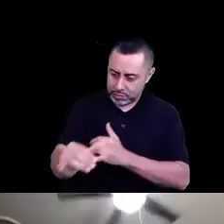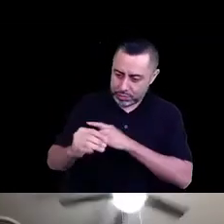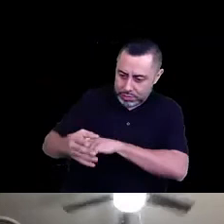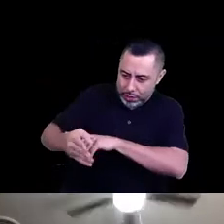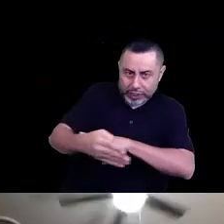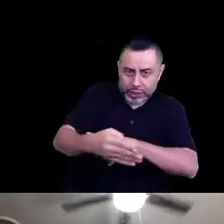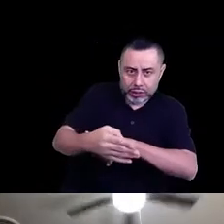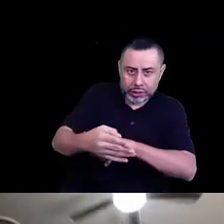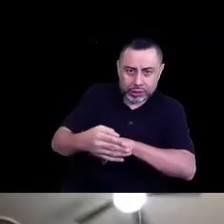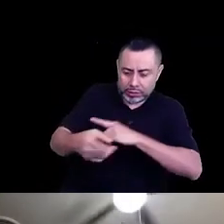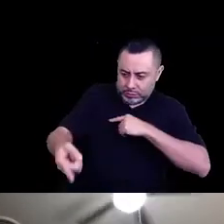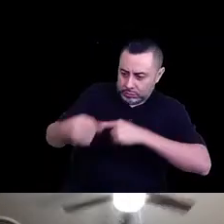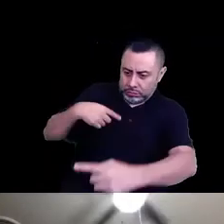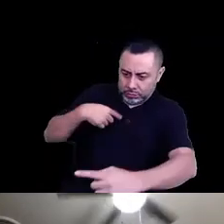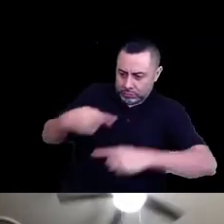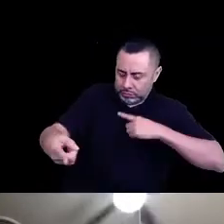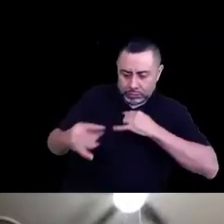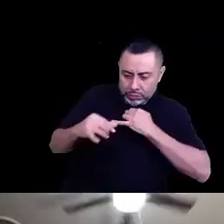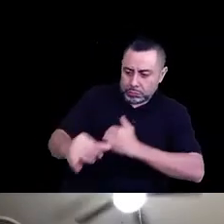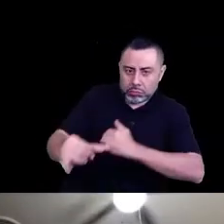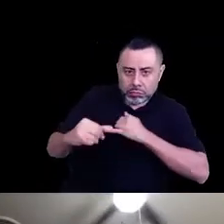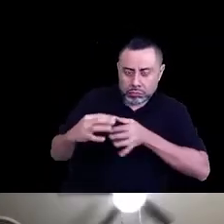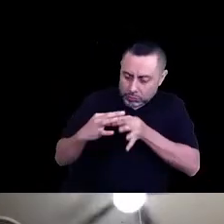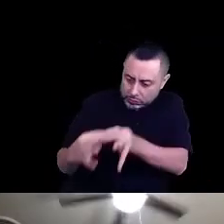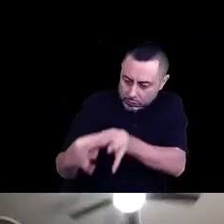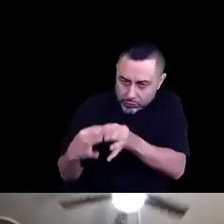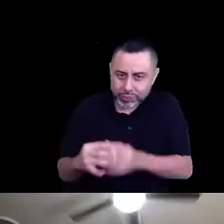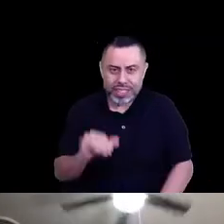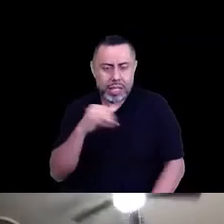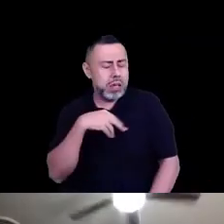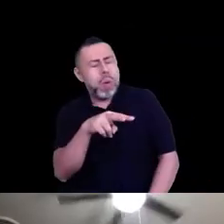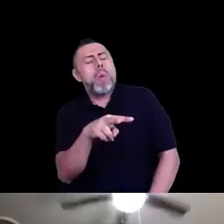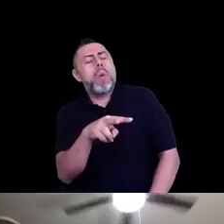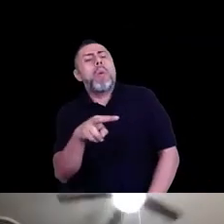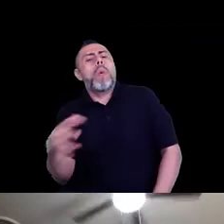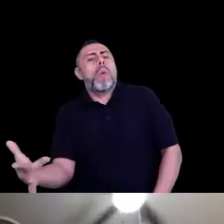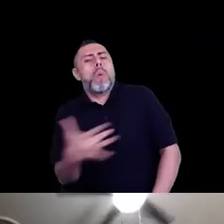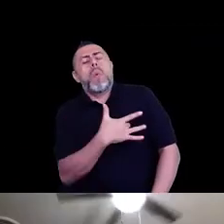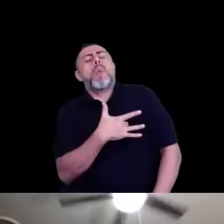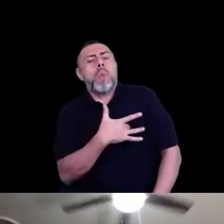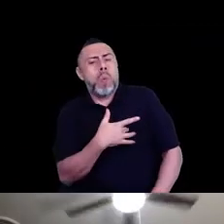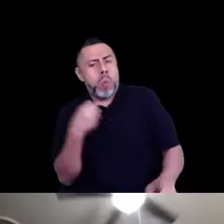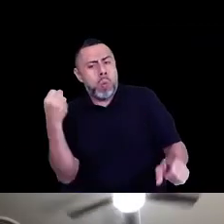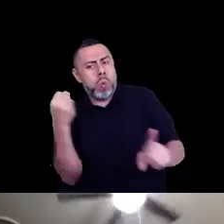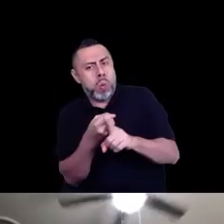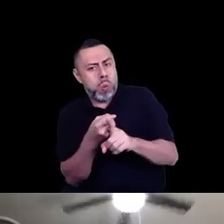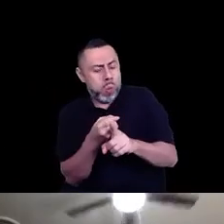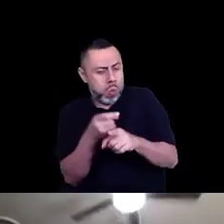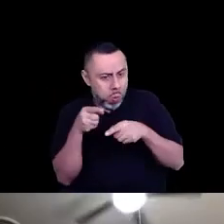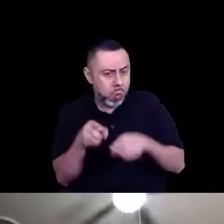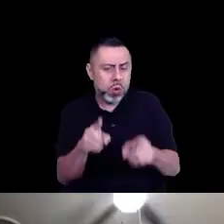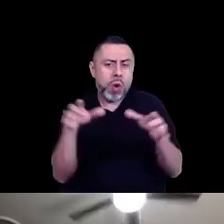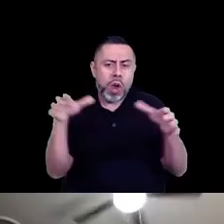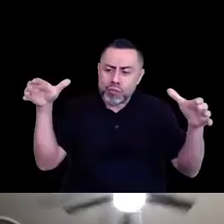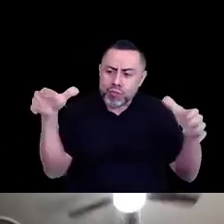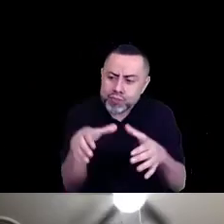us. And I'll never forget how that was said during a gathering. And it was just wonderful. And you made me